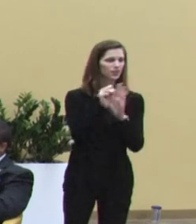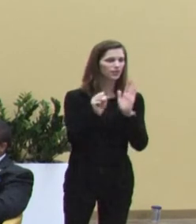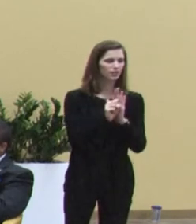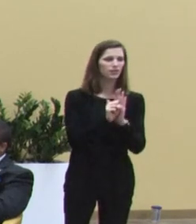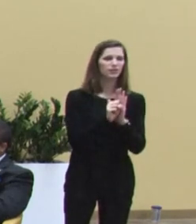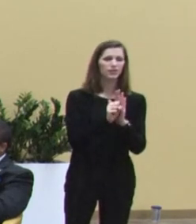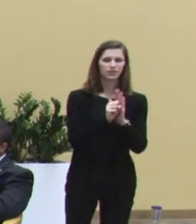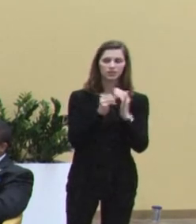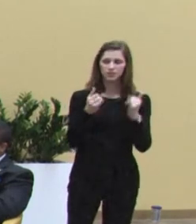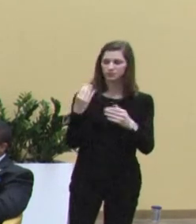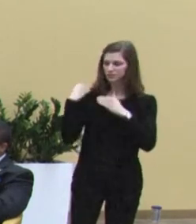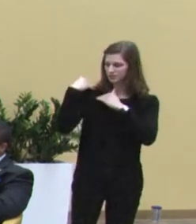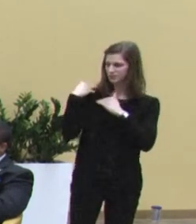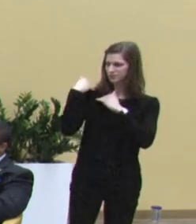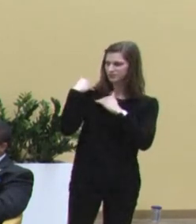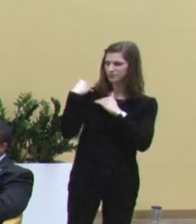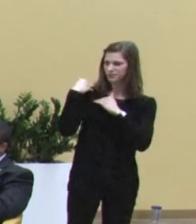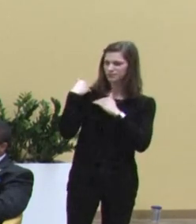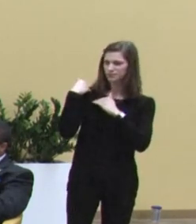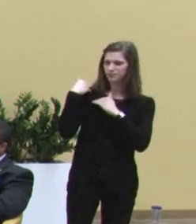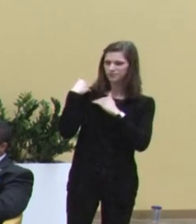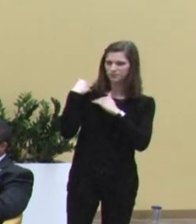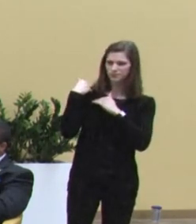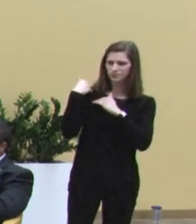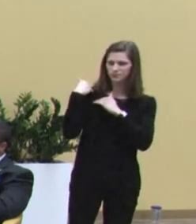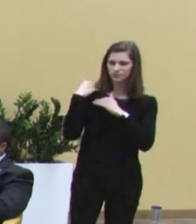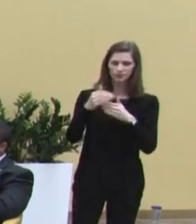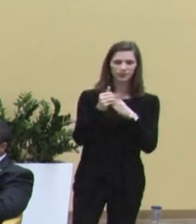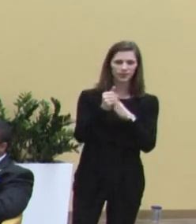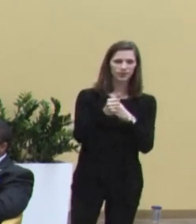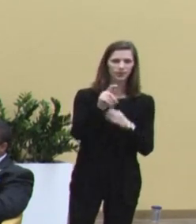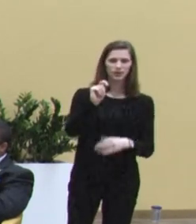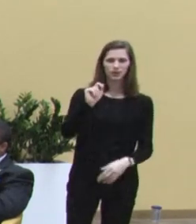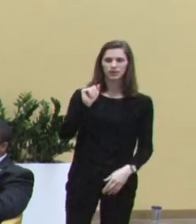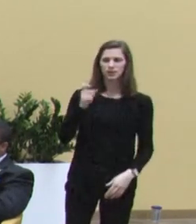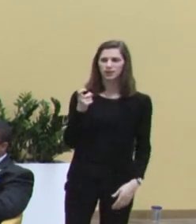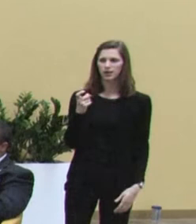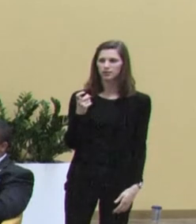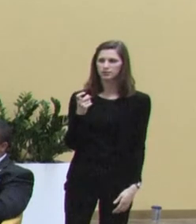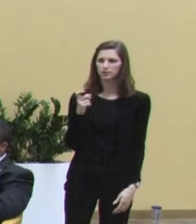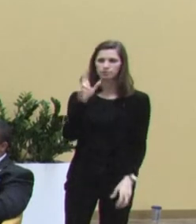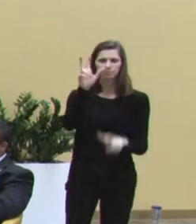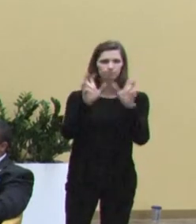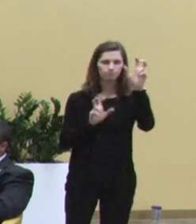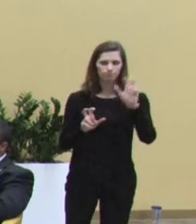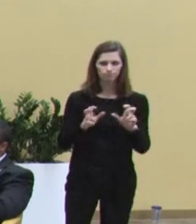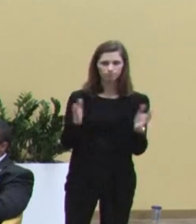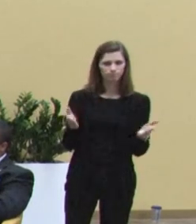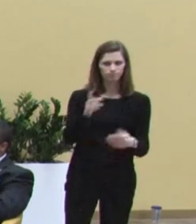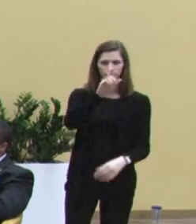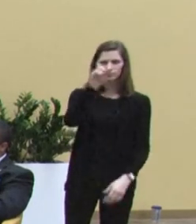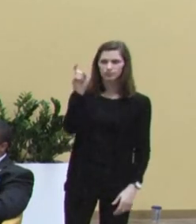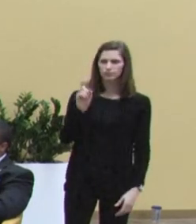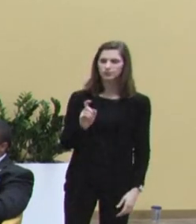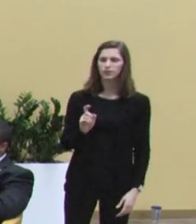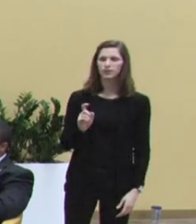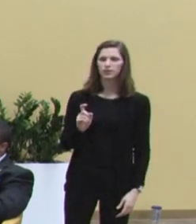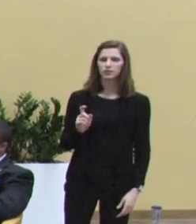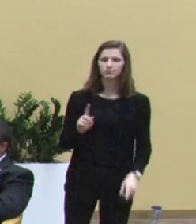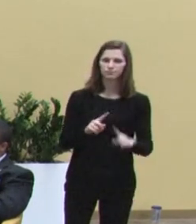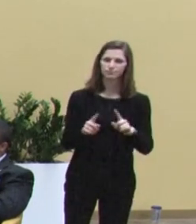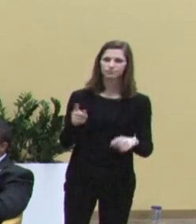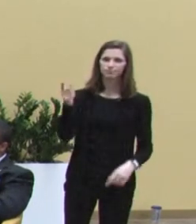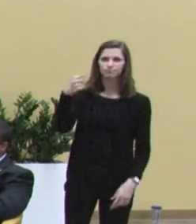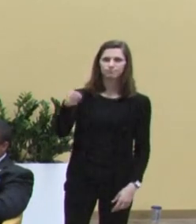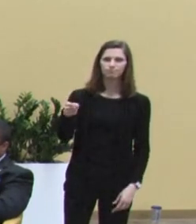over charge for how they administer our tax investment in our state, And they said, well, thank you for your money, but you're not getting